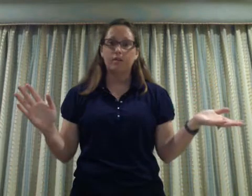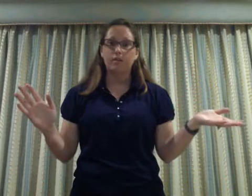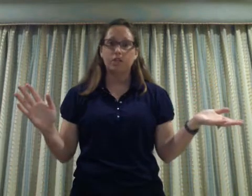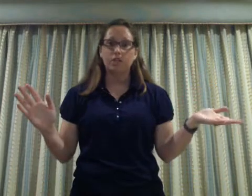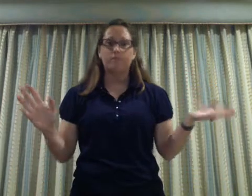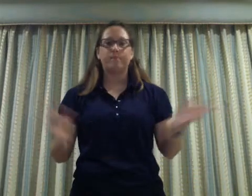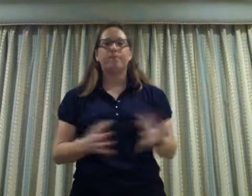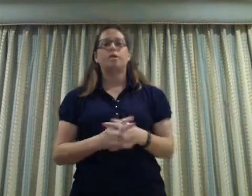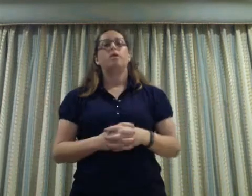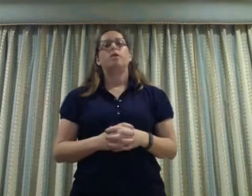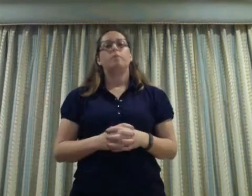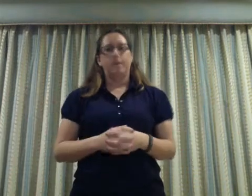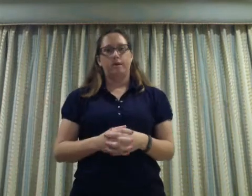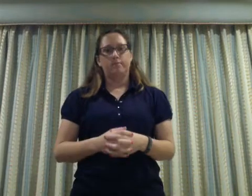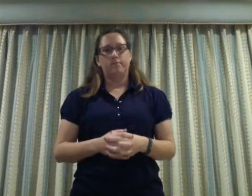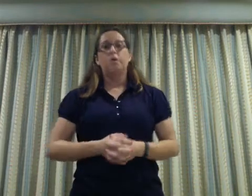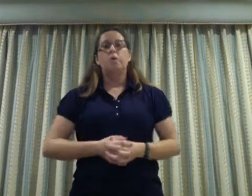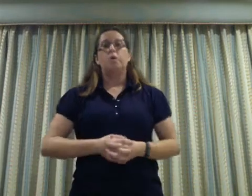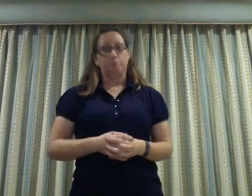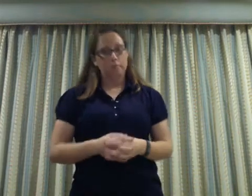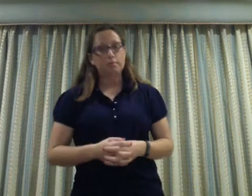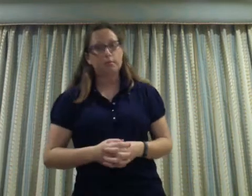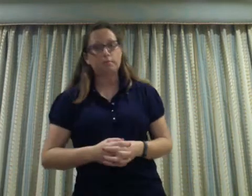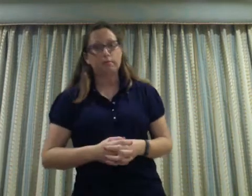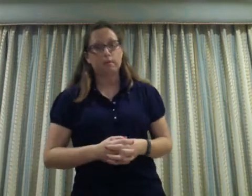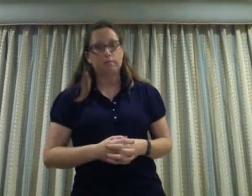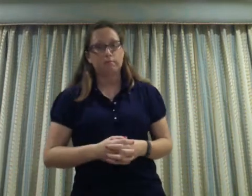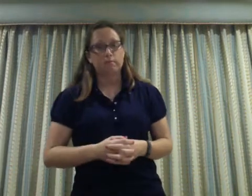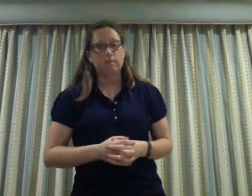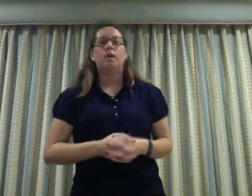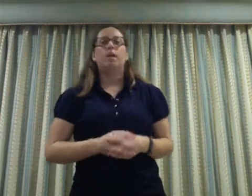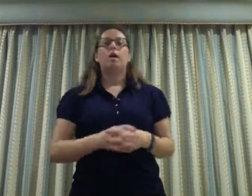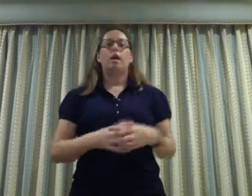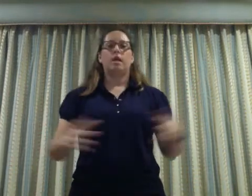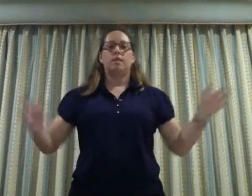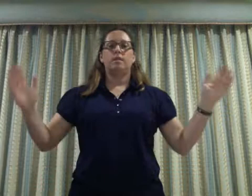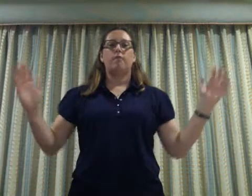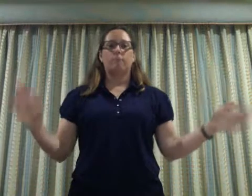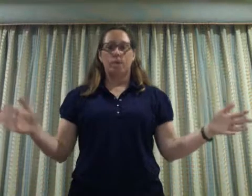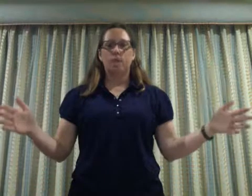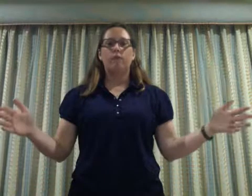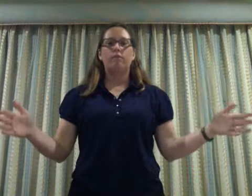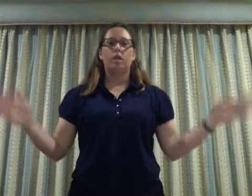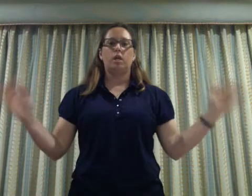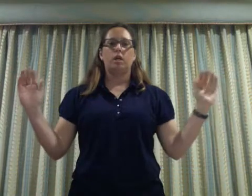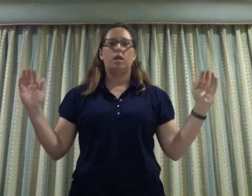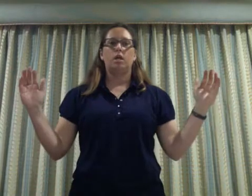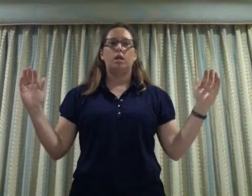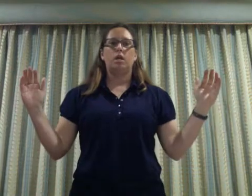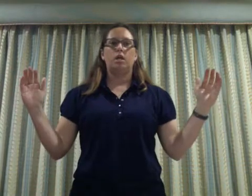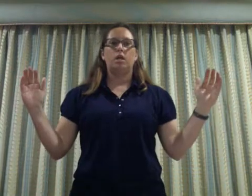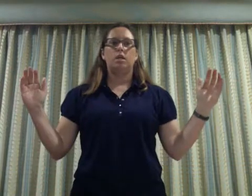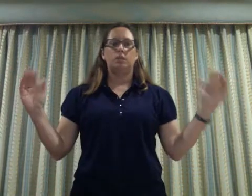fishing. Well, we pull up to the river, and it is a 14-foot tin